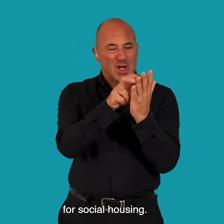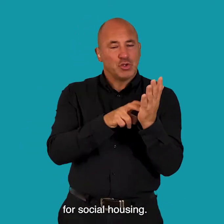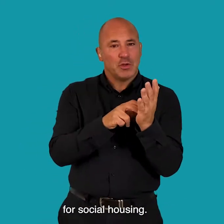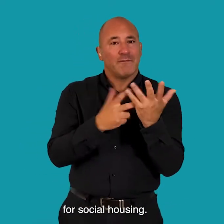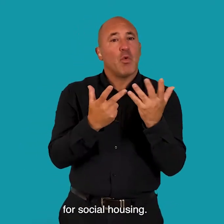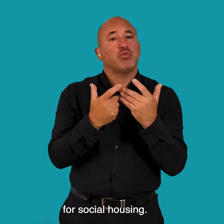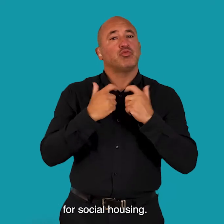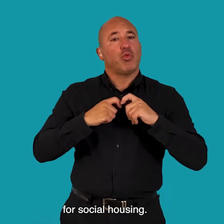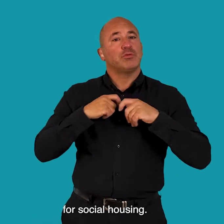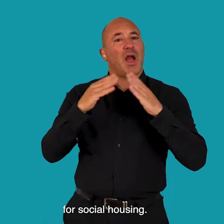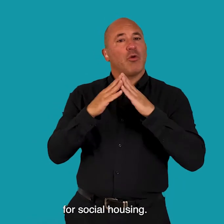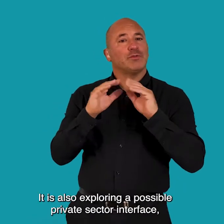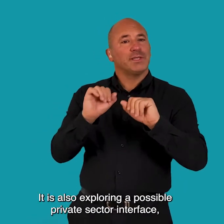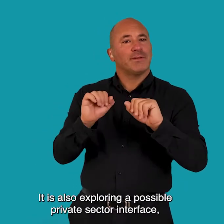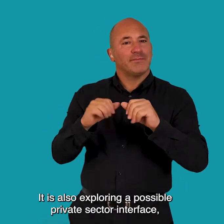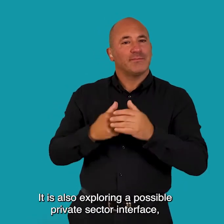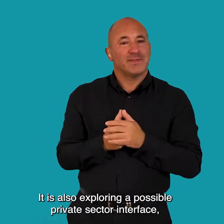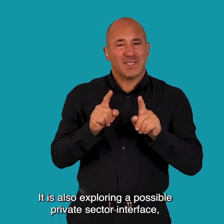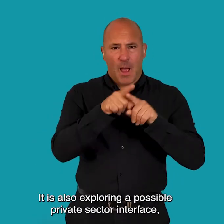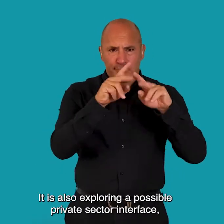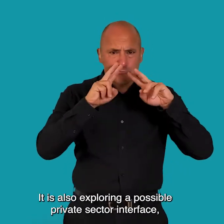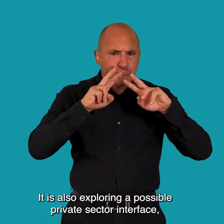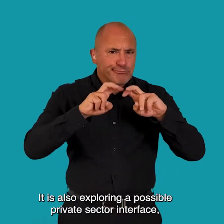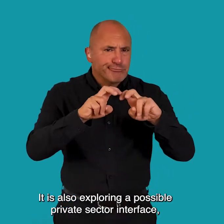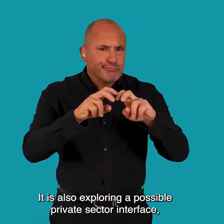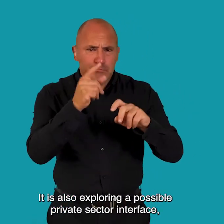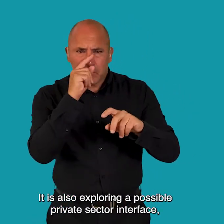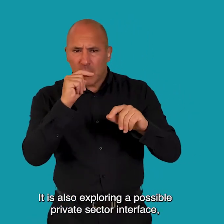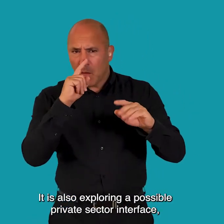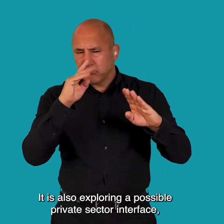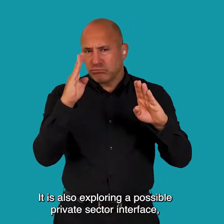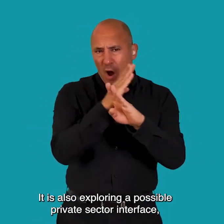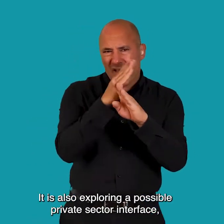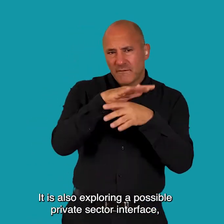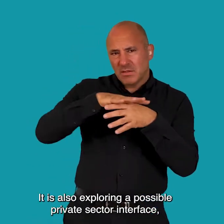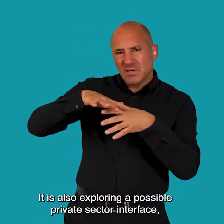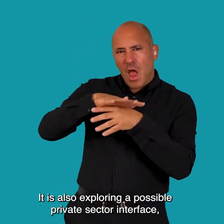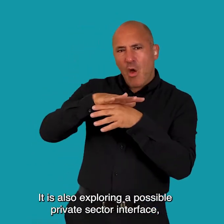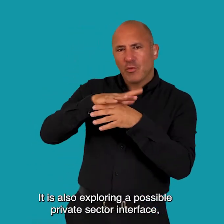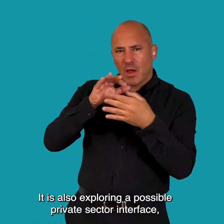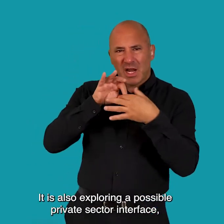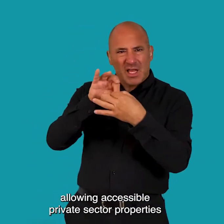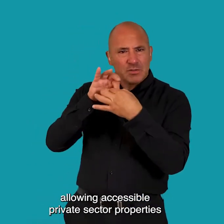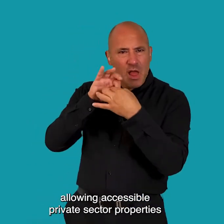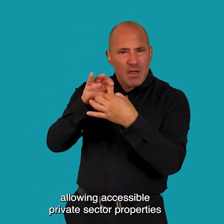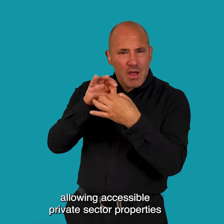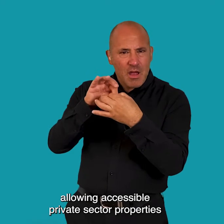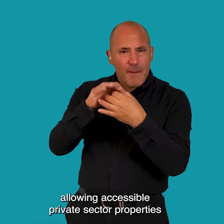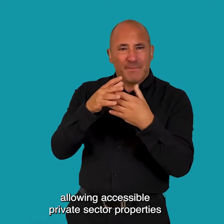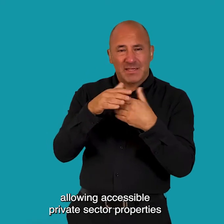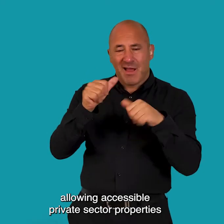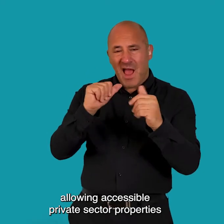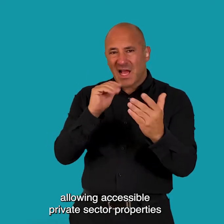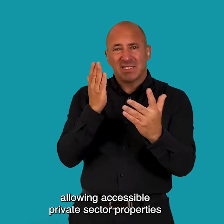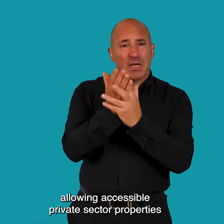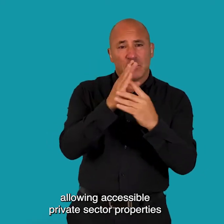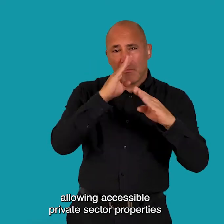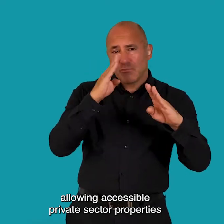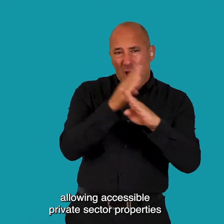social housing. It is also exploring a possible private sector interface, allowing accessible private sector properties